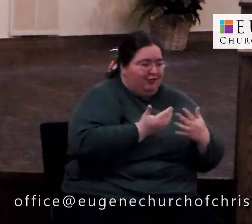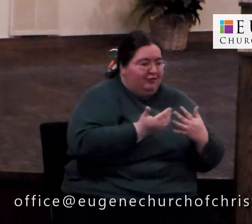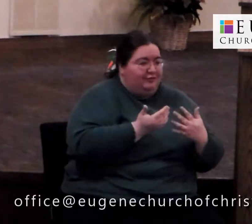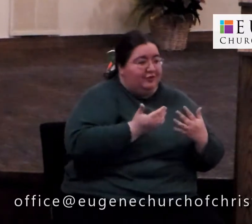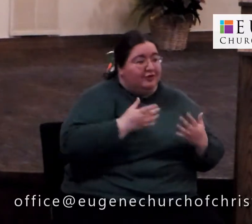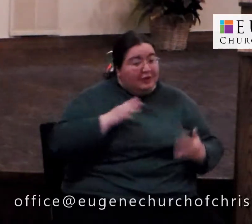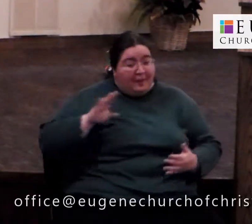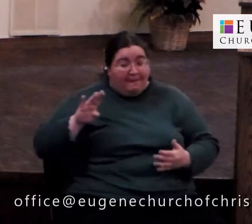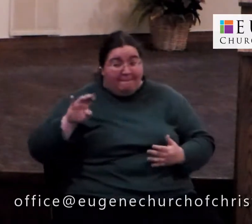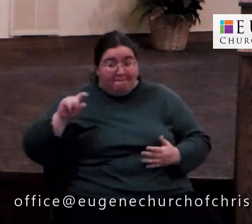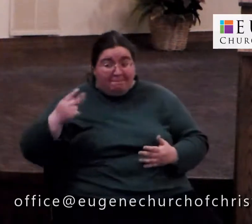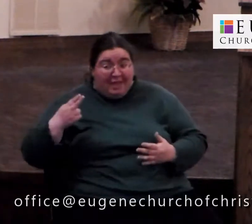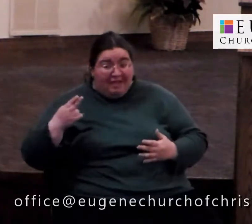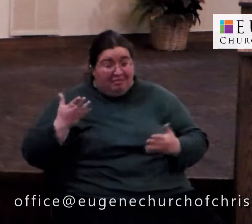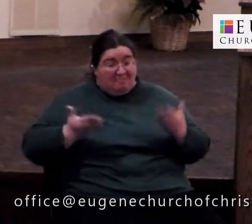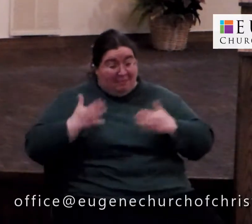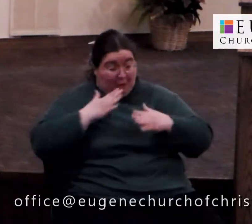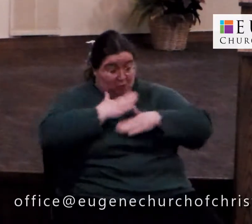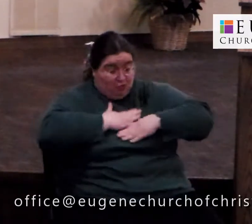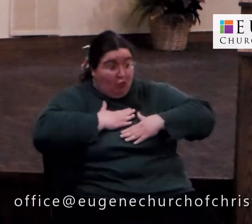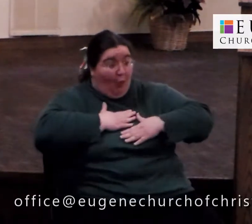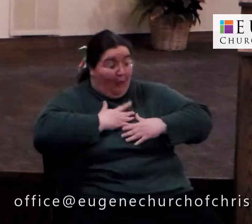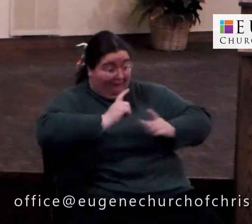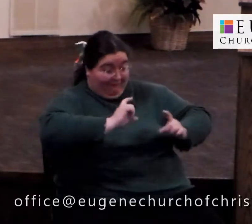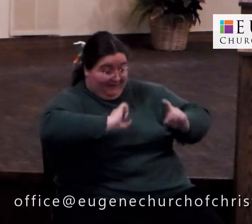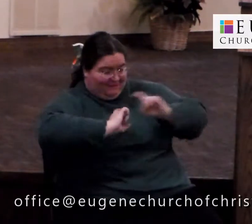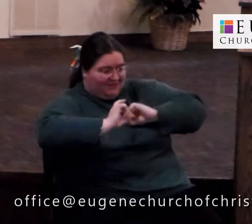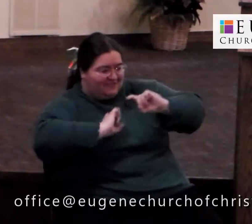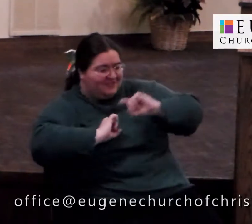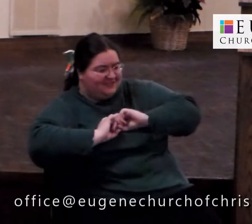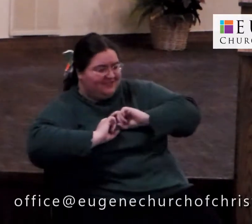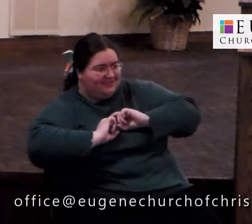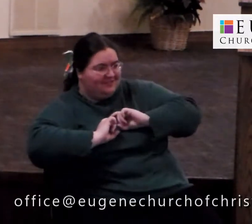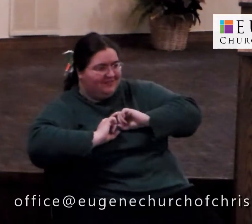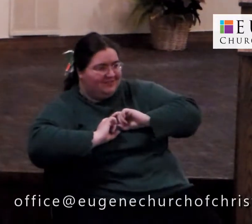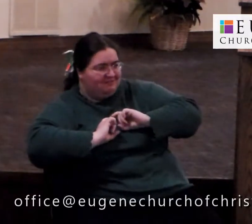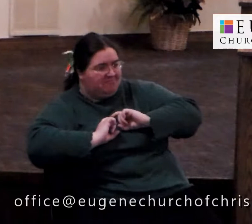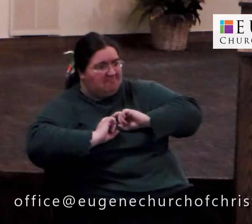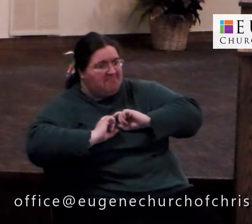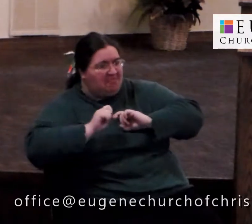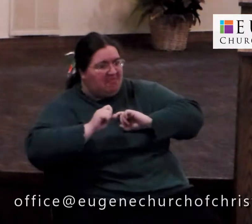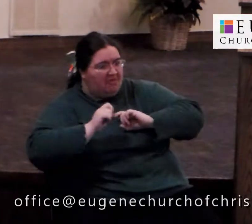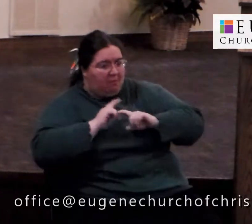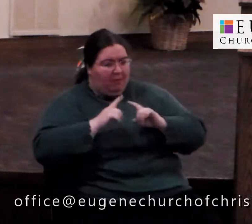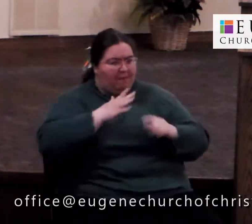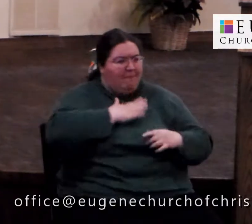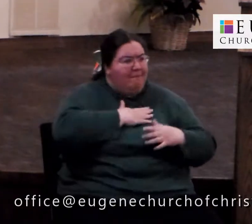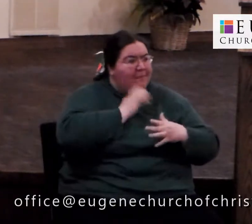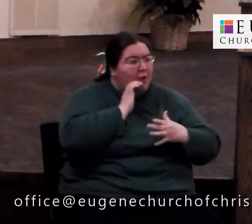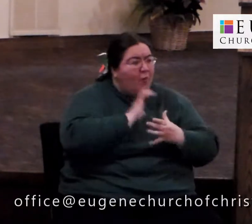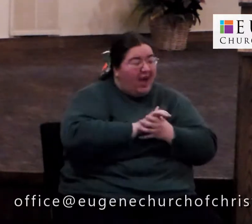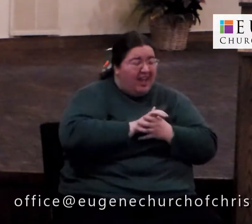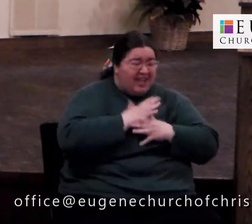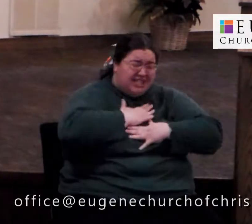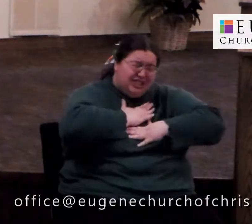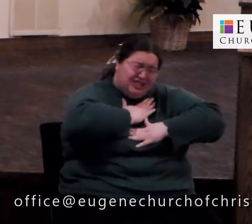really just doesn't matter in the grand scheme of things. And I will tell you that as much fun as Beth may have had receiving some pretty cool gifts during the course of the